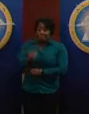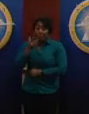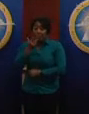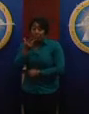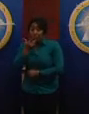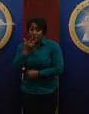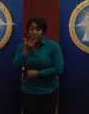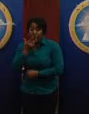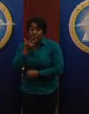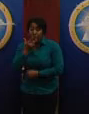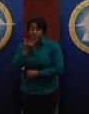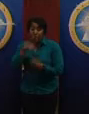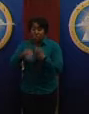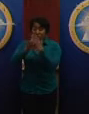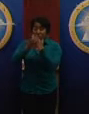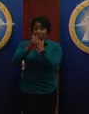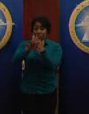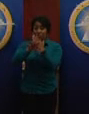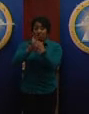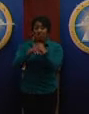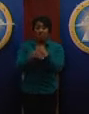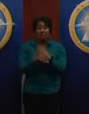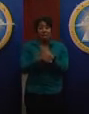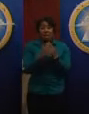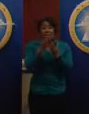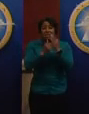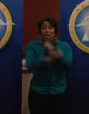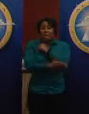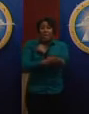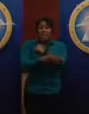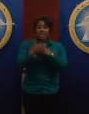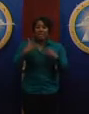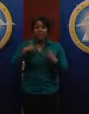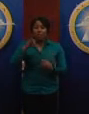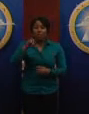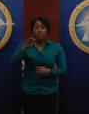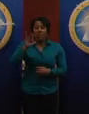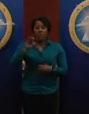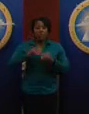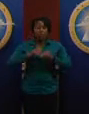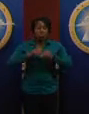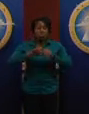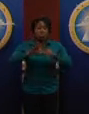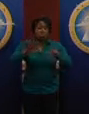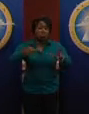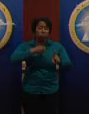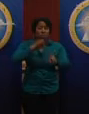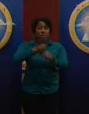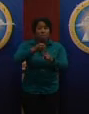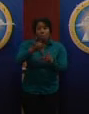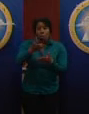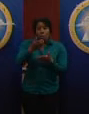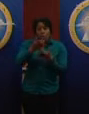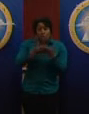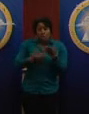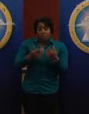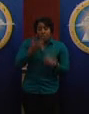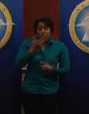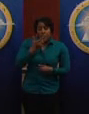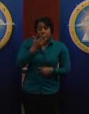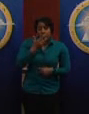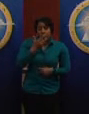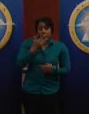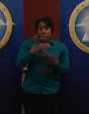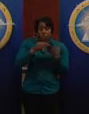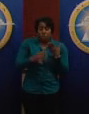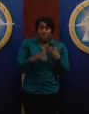places where there's more severe outbreaks, people are saying we're going to keep our students at home. And so if they do, we've got to have good